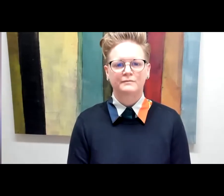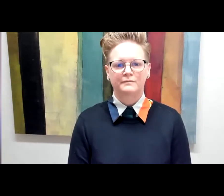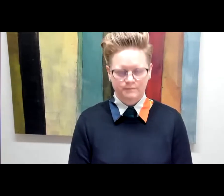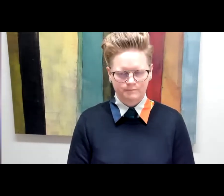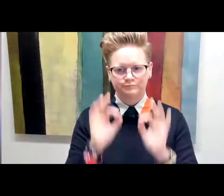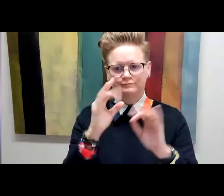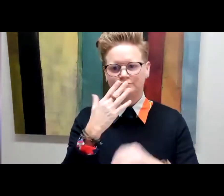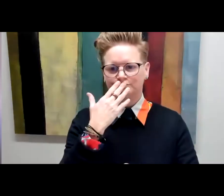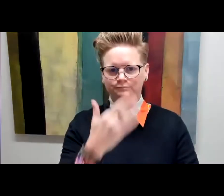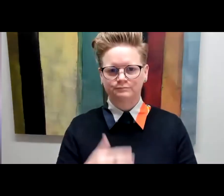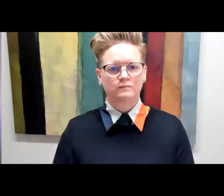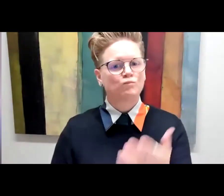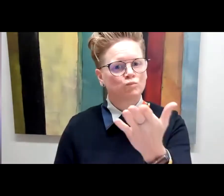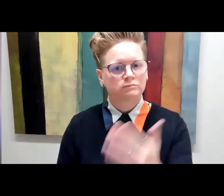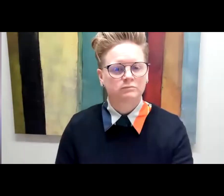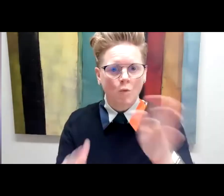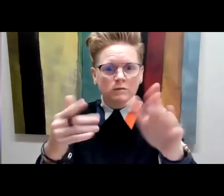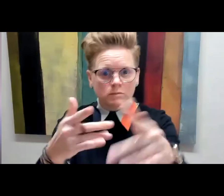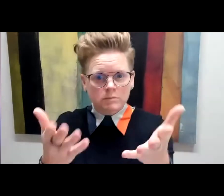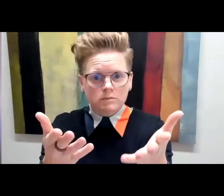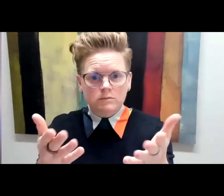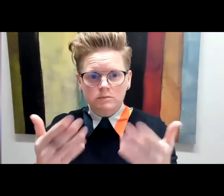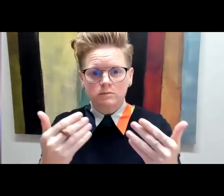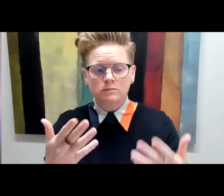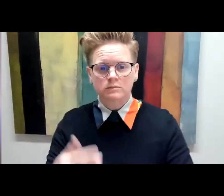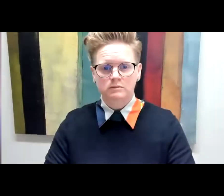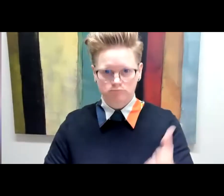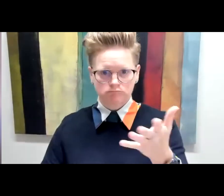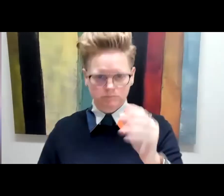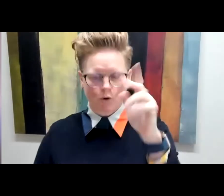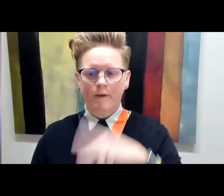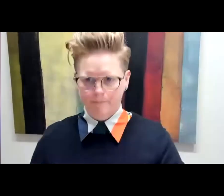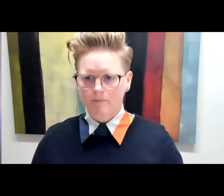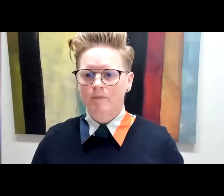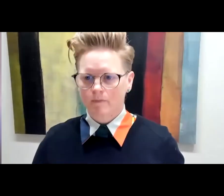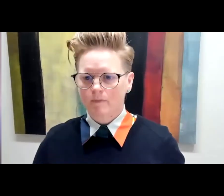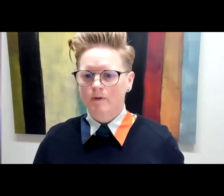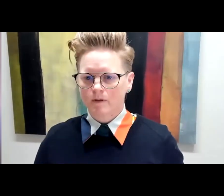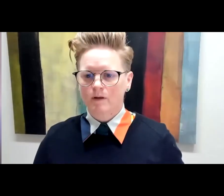I think the important thing is just taking that first step. Yeah. Did you want to say something else? No, that's okay.